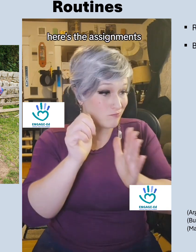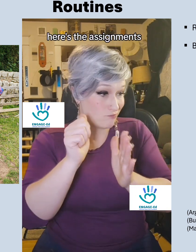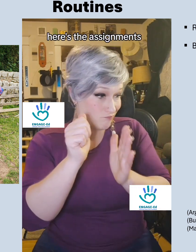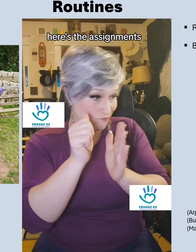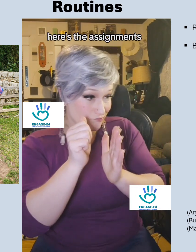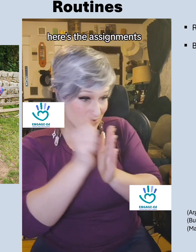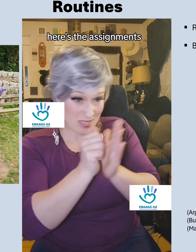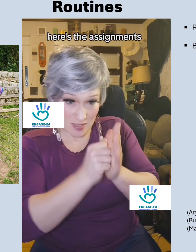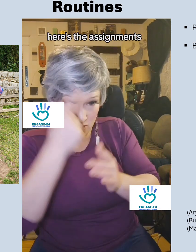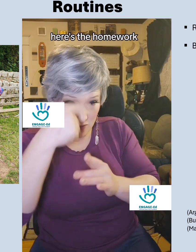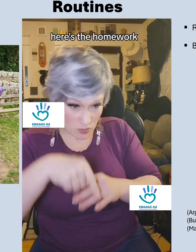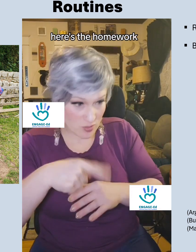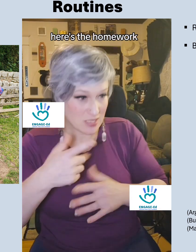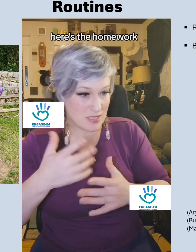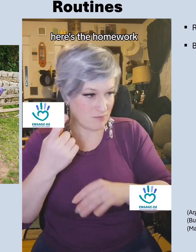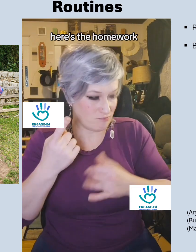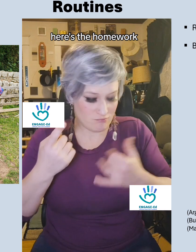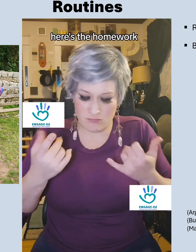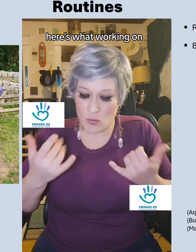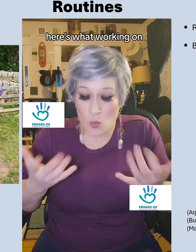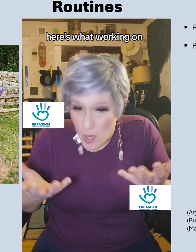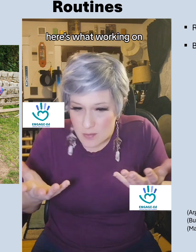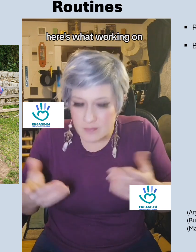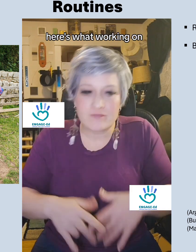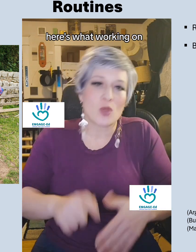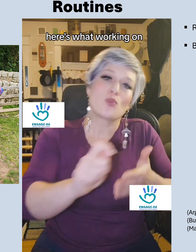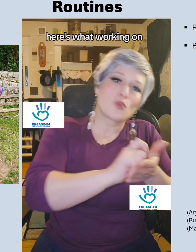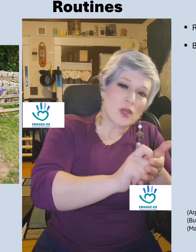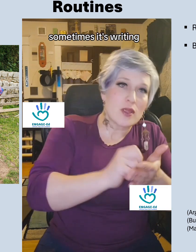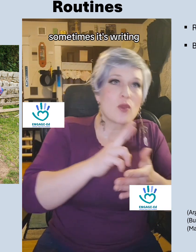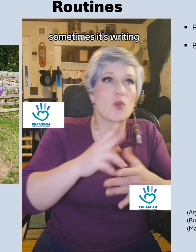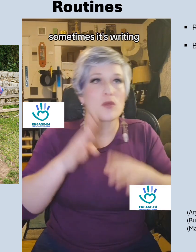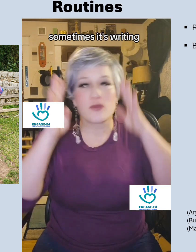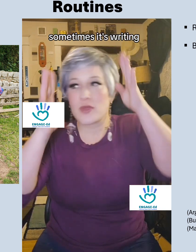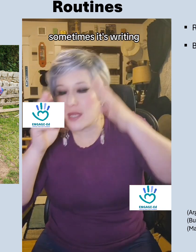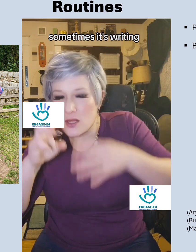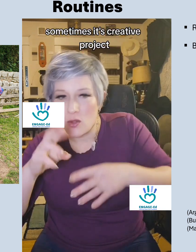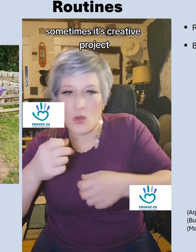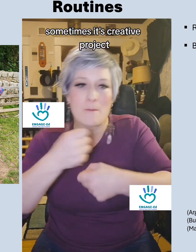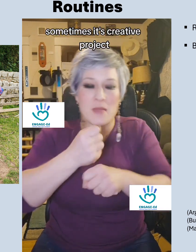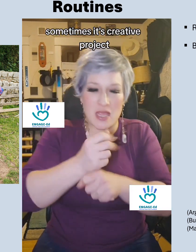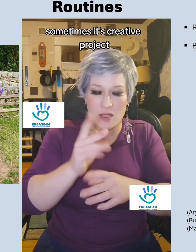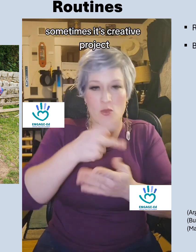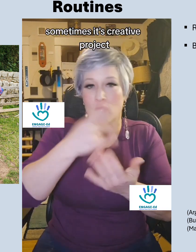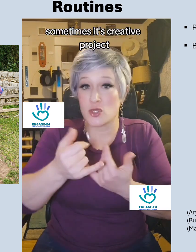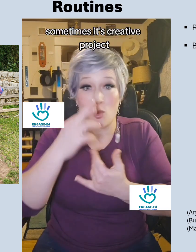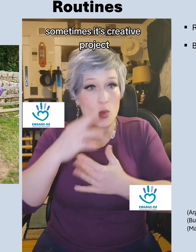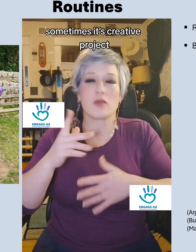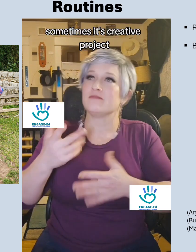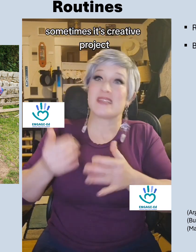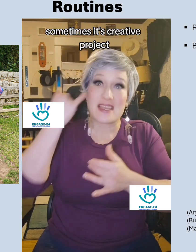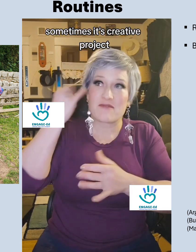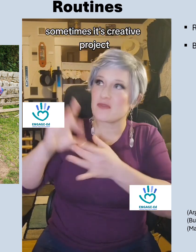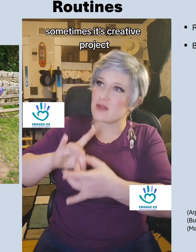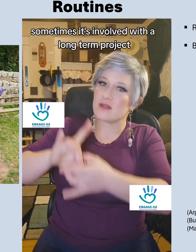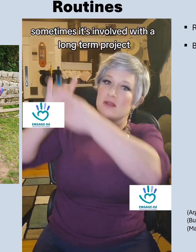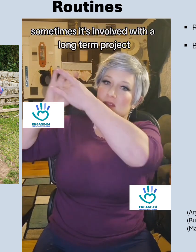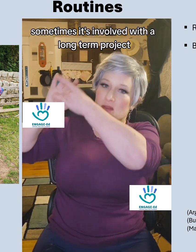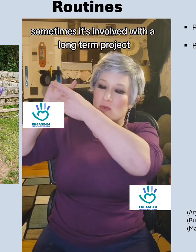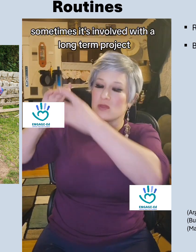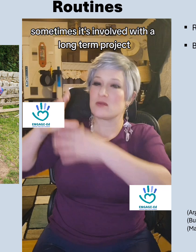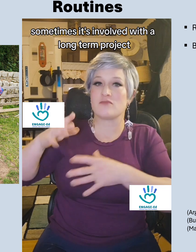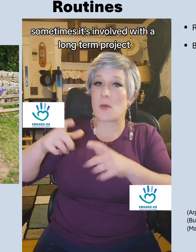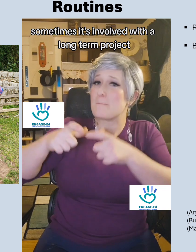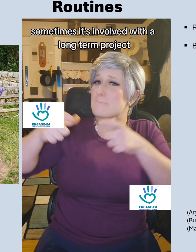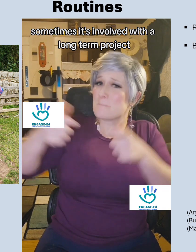about here's the assignments, here's the homework, here's what we're working on. Sometimes it's writing, sometimes it's creative projects, sometimes